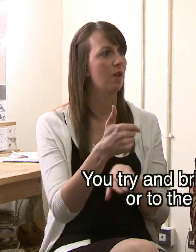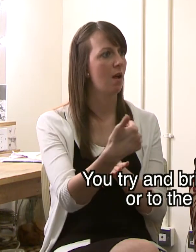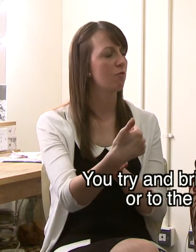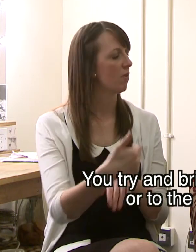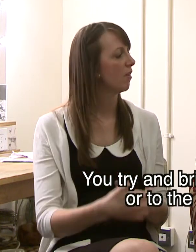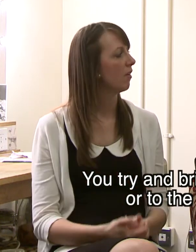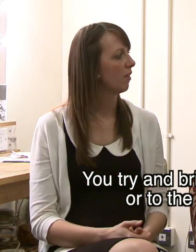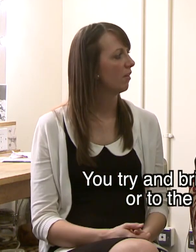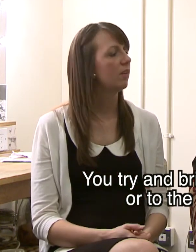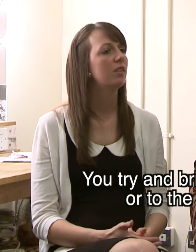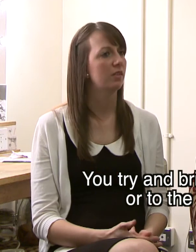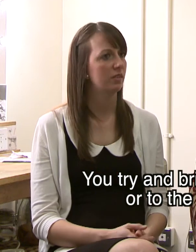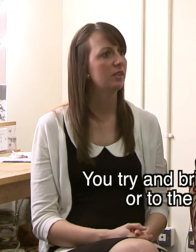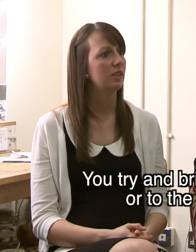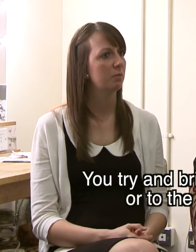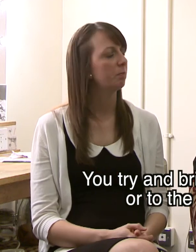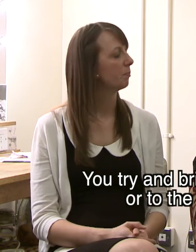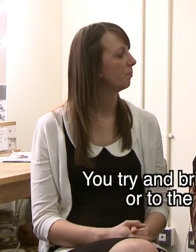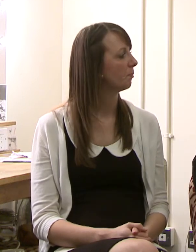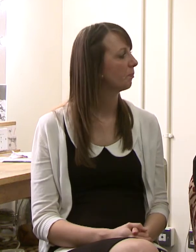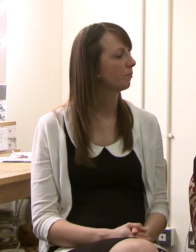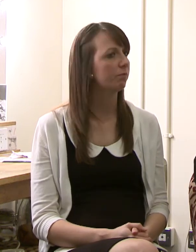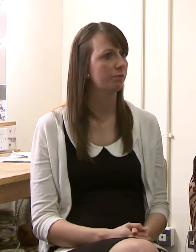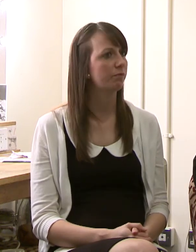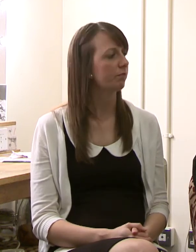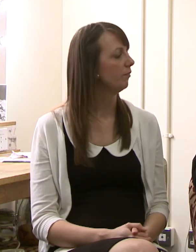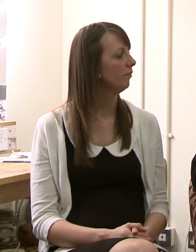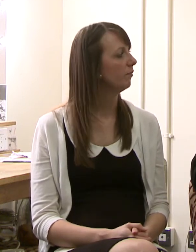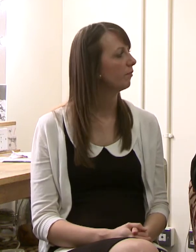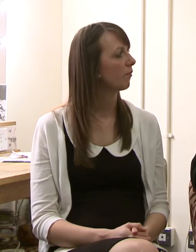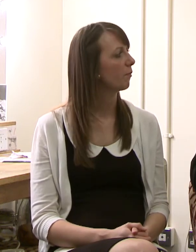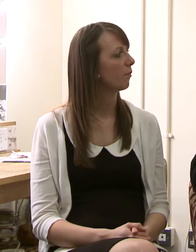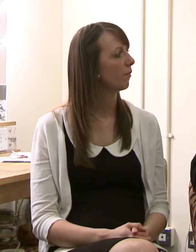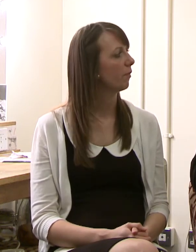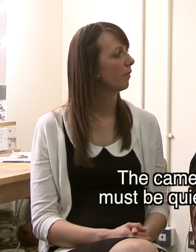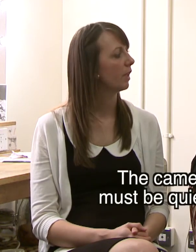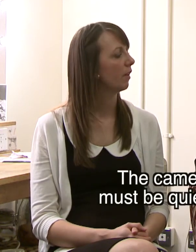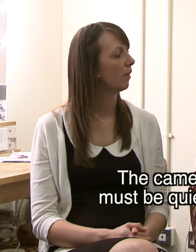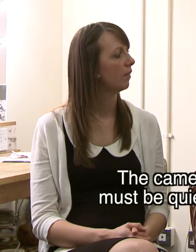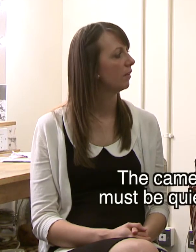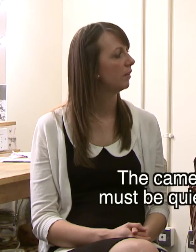or the stage. It's the same. And the camera is harder